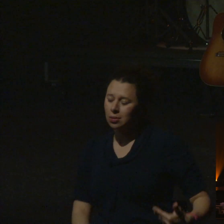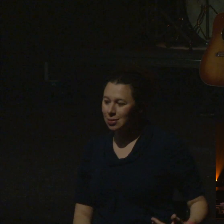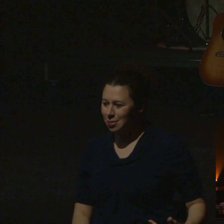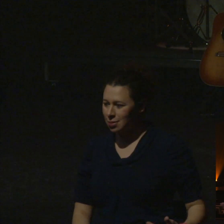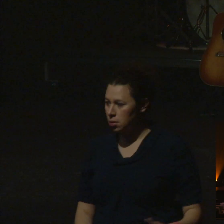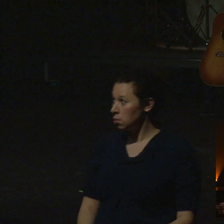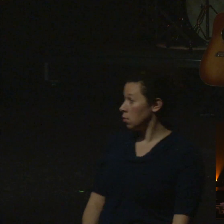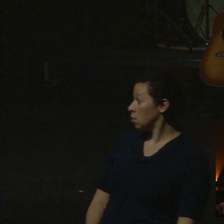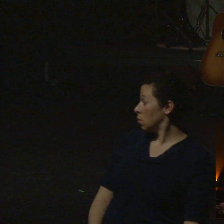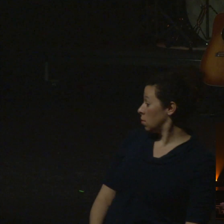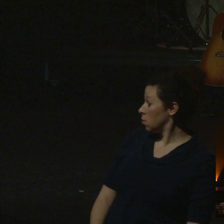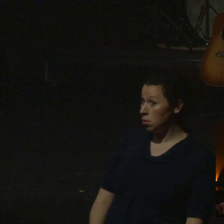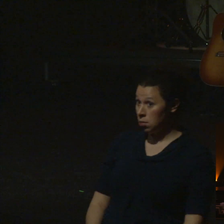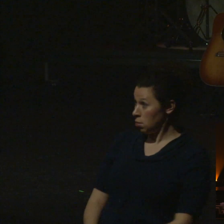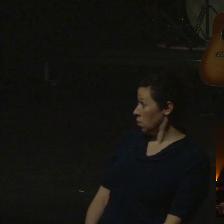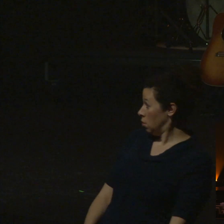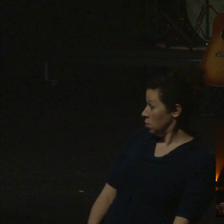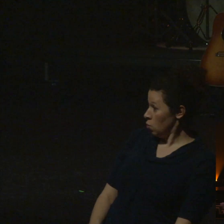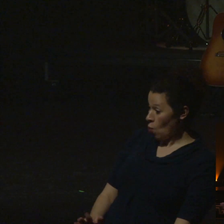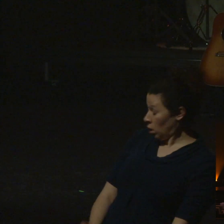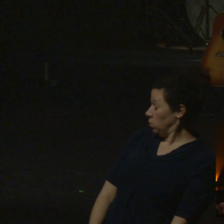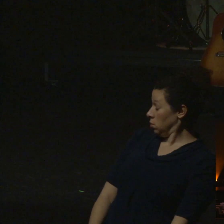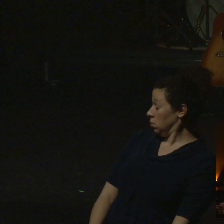I'm like, for real?